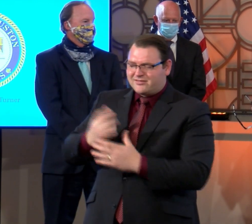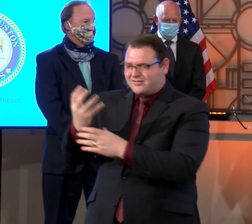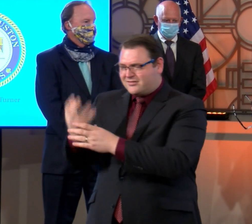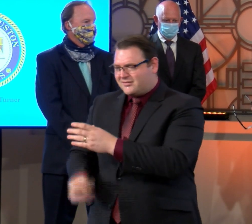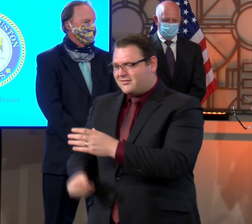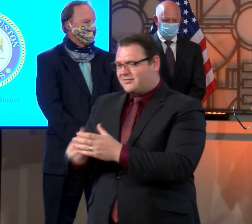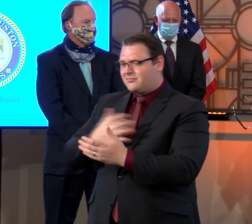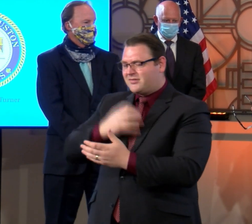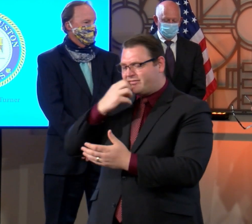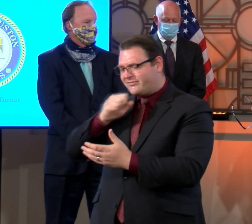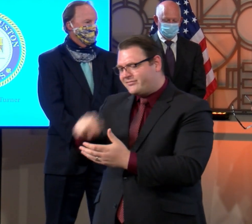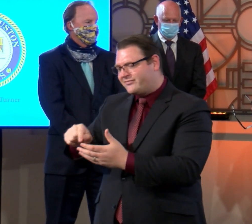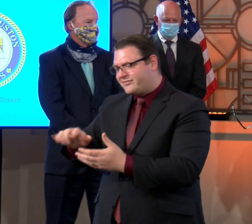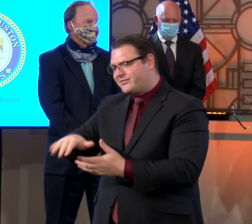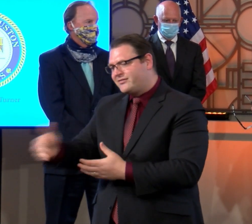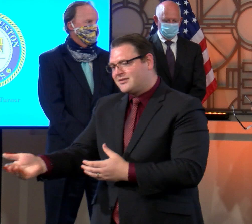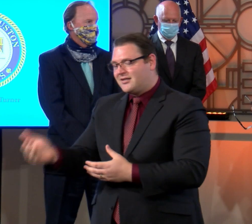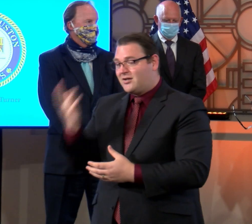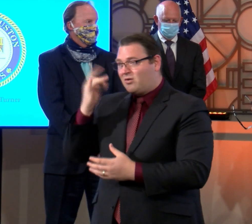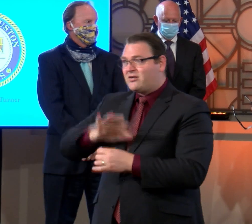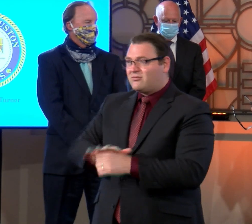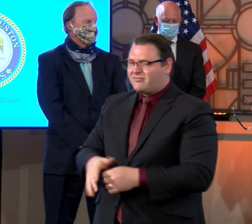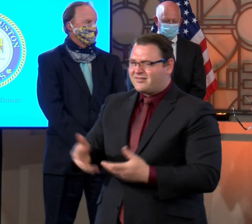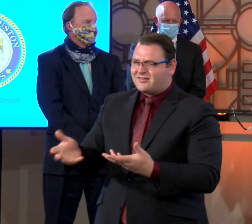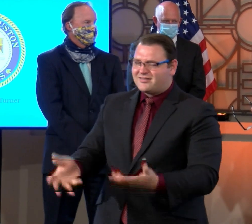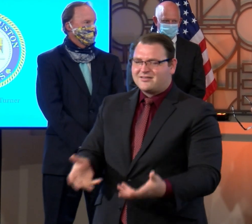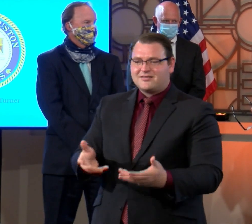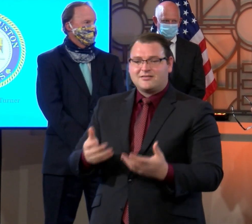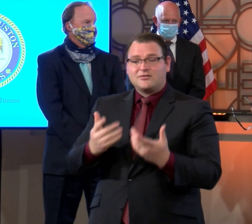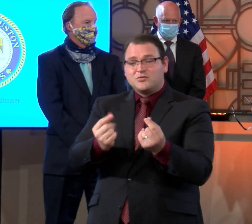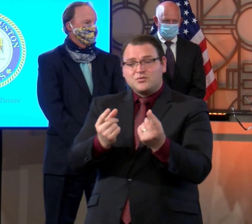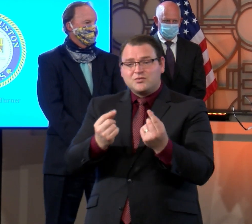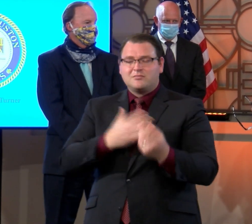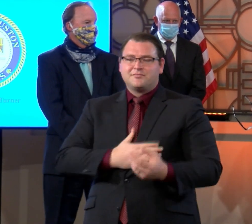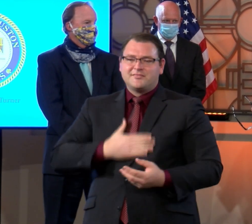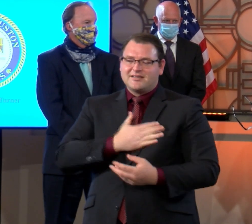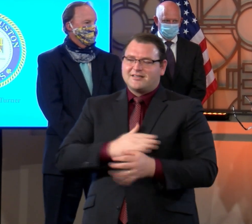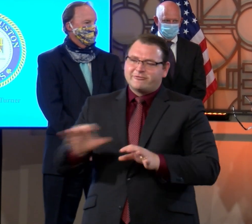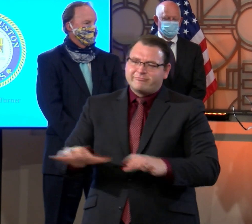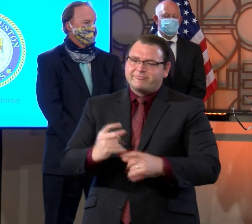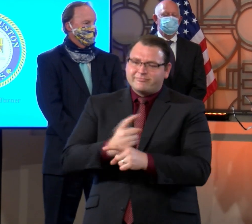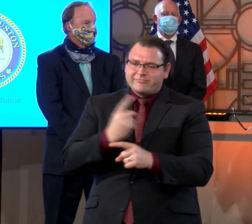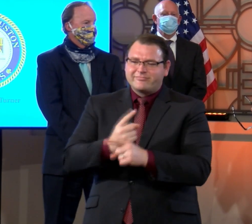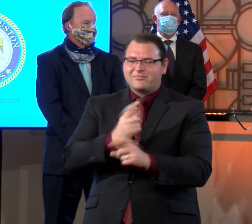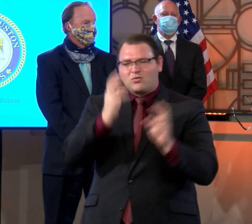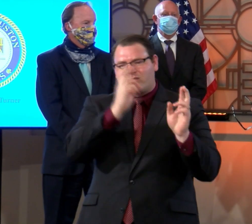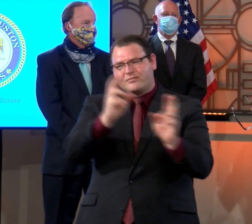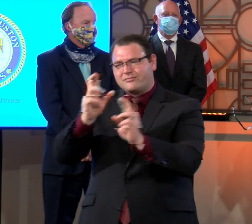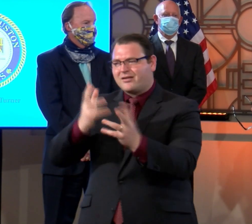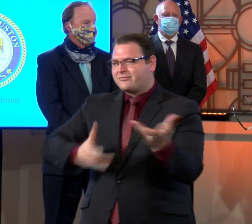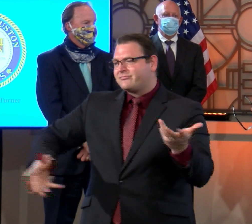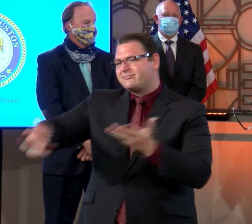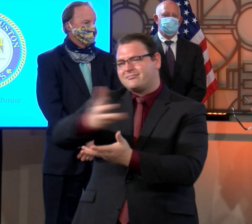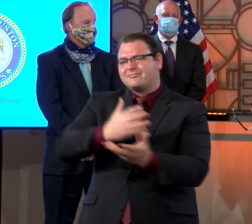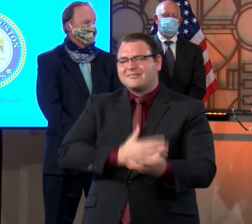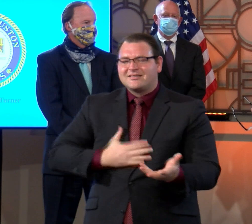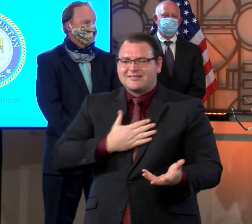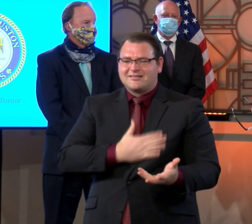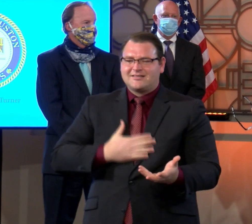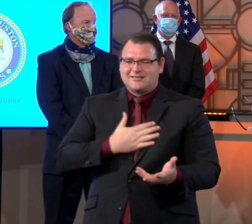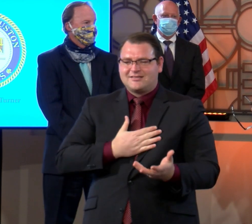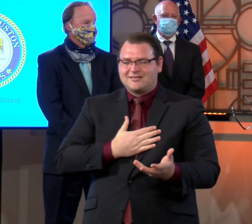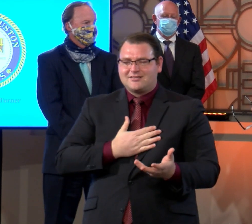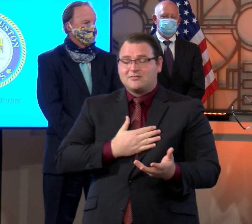that we want to prevent by exercising just common decency. And please continue to wear masks, exercise